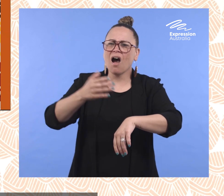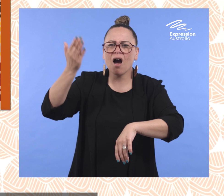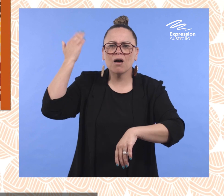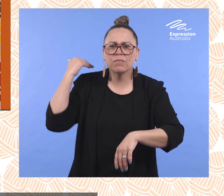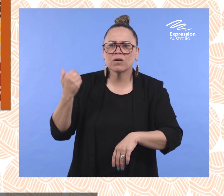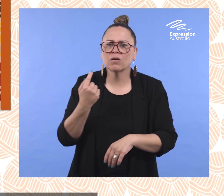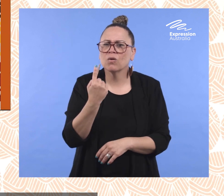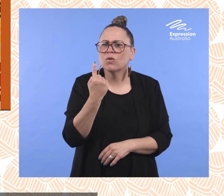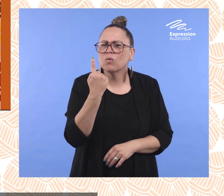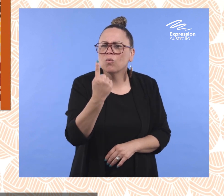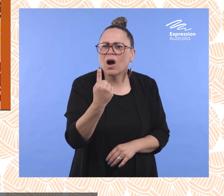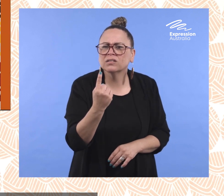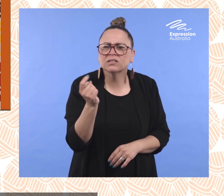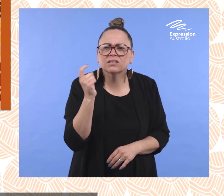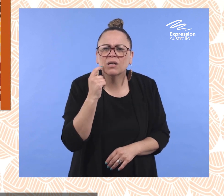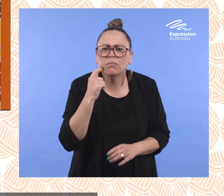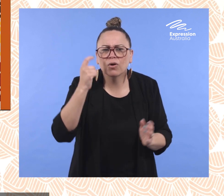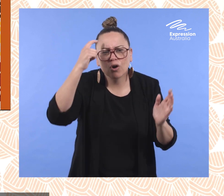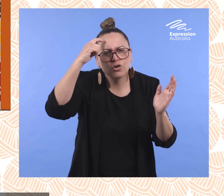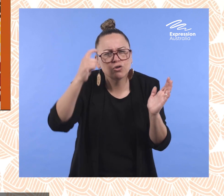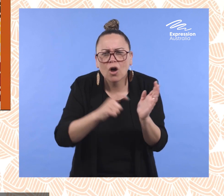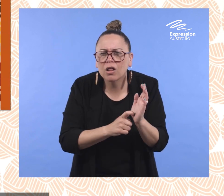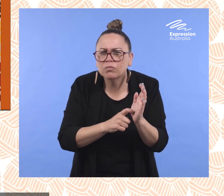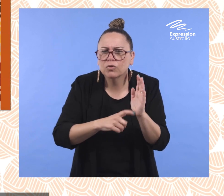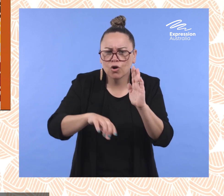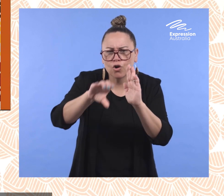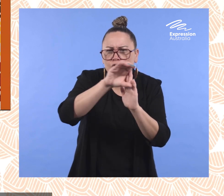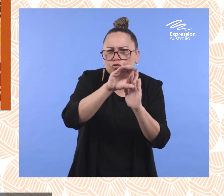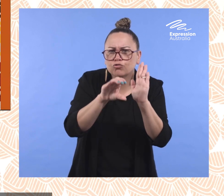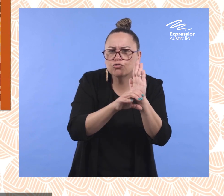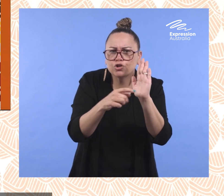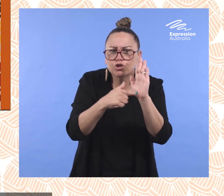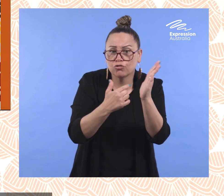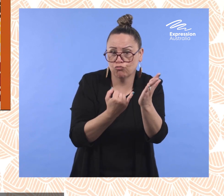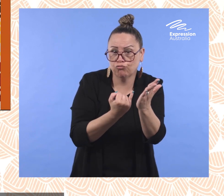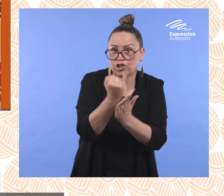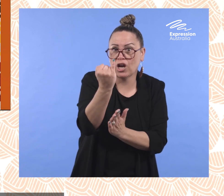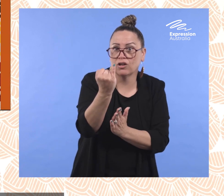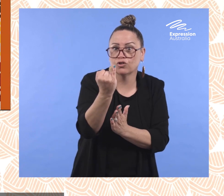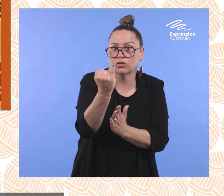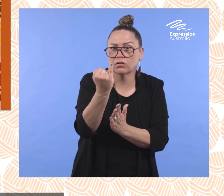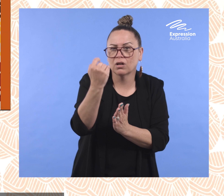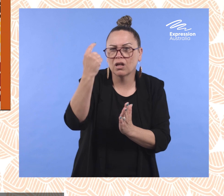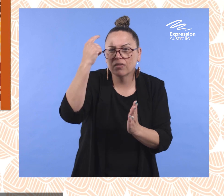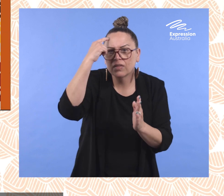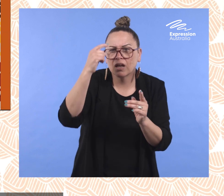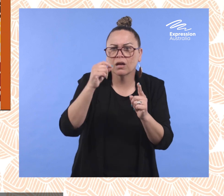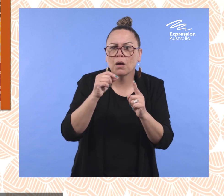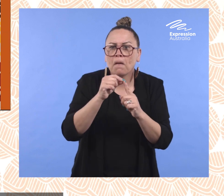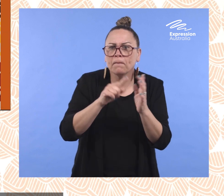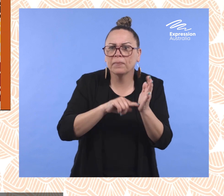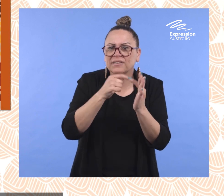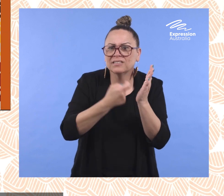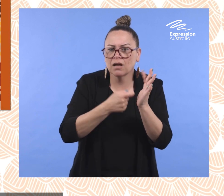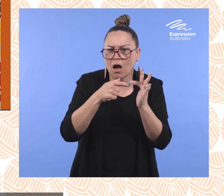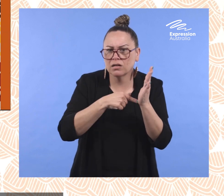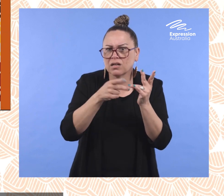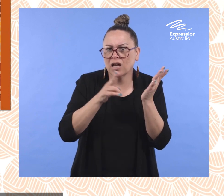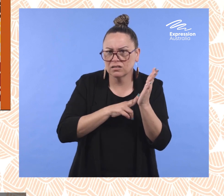a simple acknowledgement in the Constitution, which I think is what Peter Dutton's proposing if it doesn't